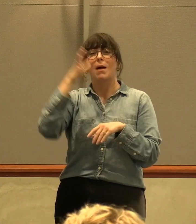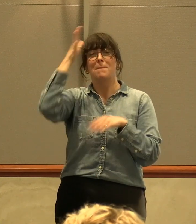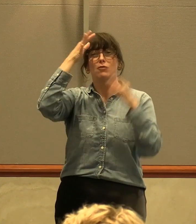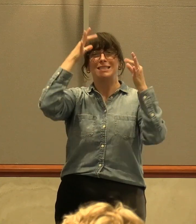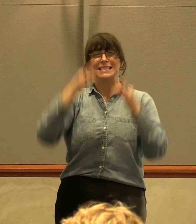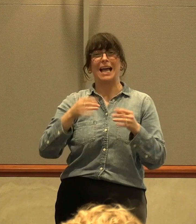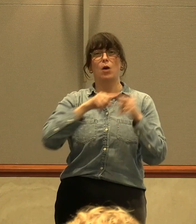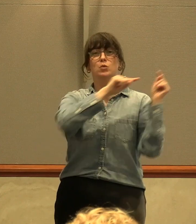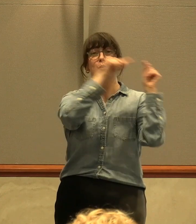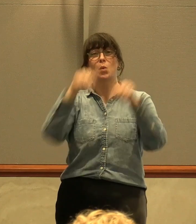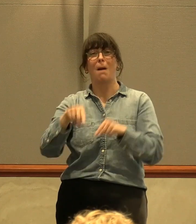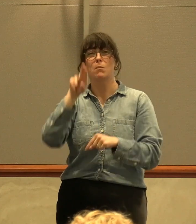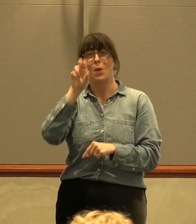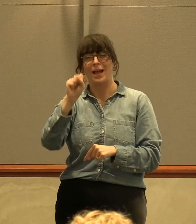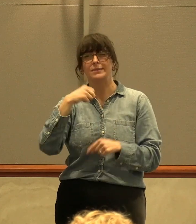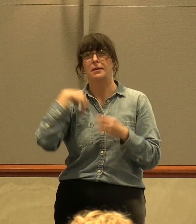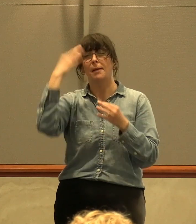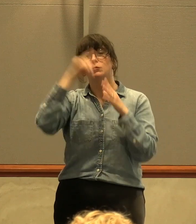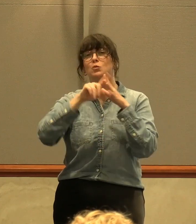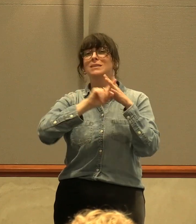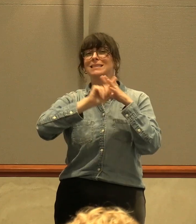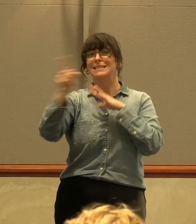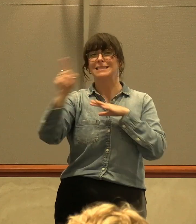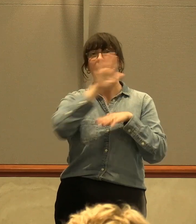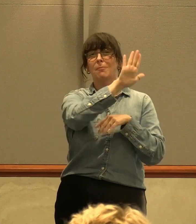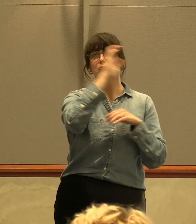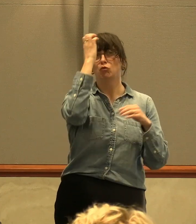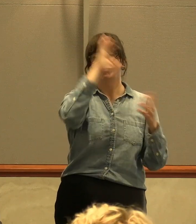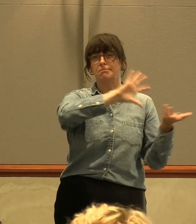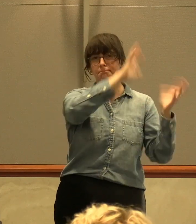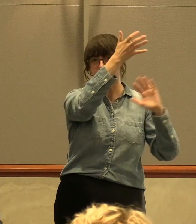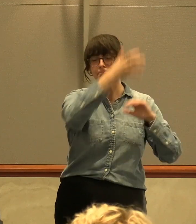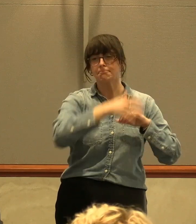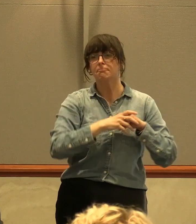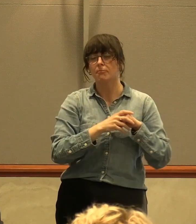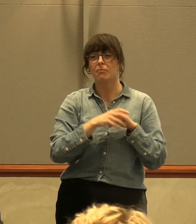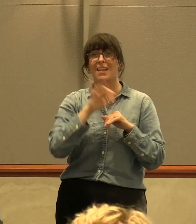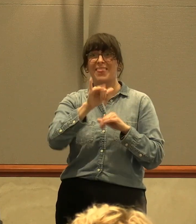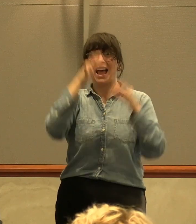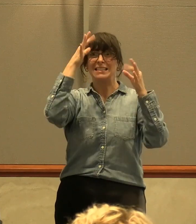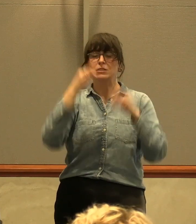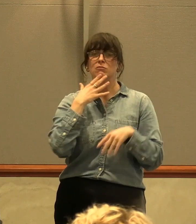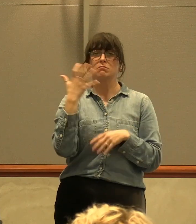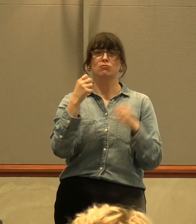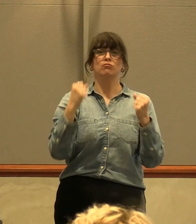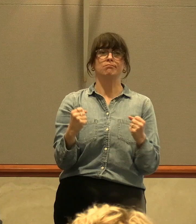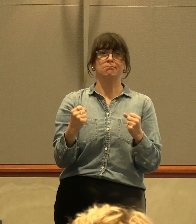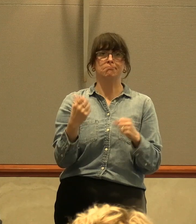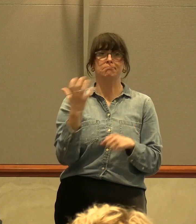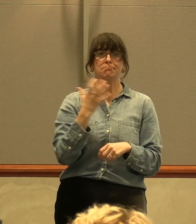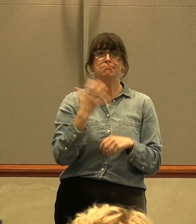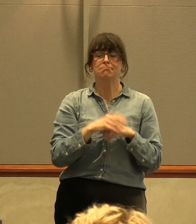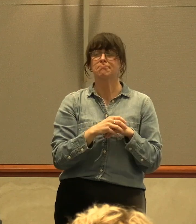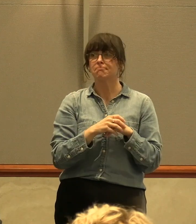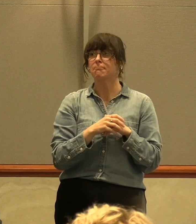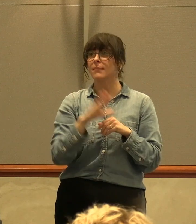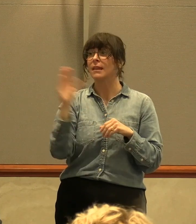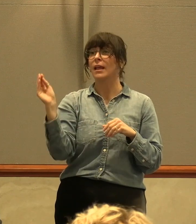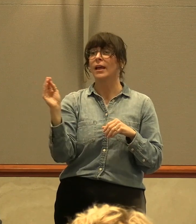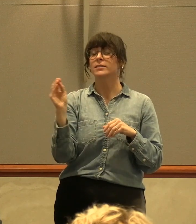to come here to the United States to escape the pogroms of Europe. It was a courageous decision.